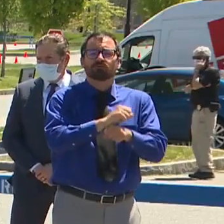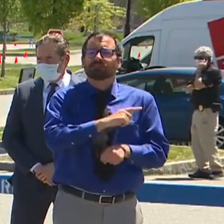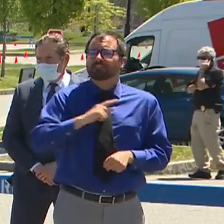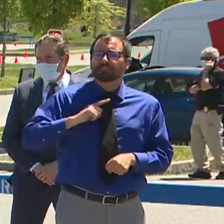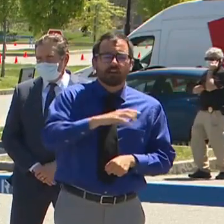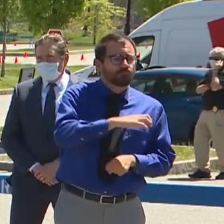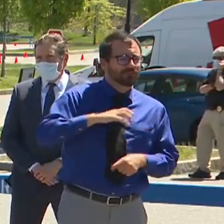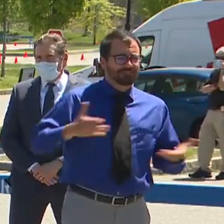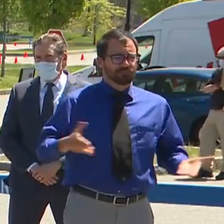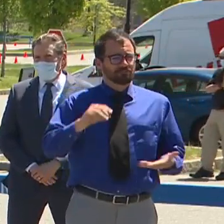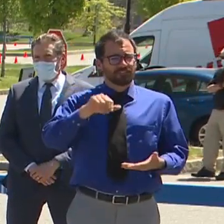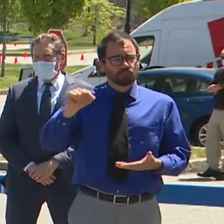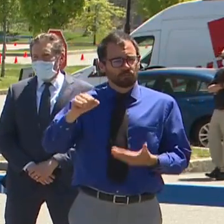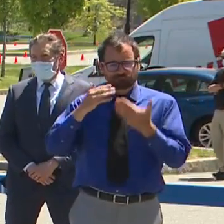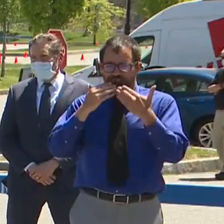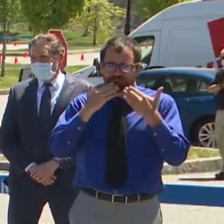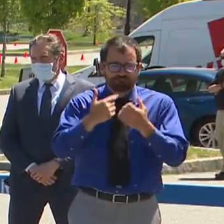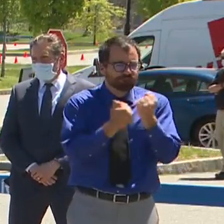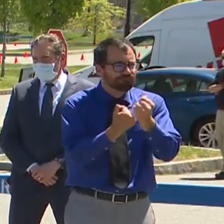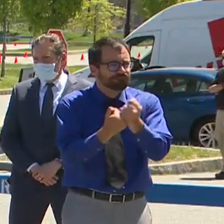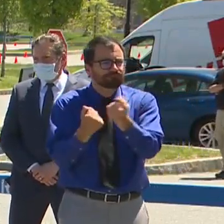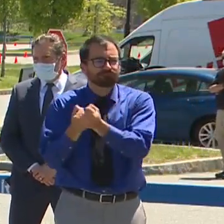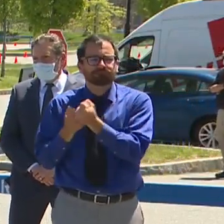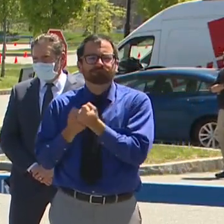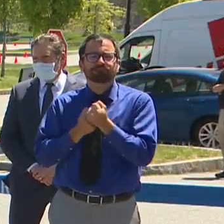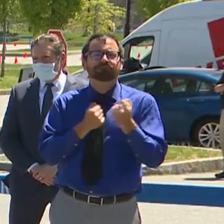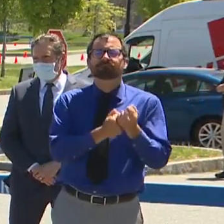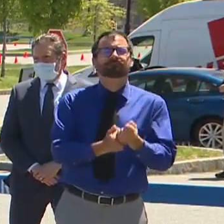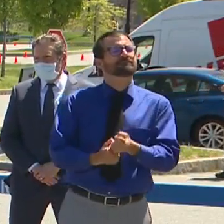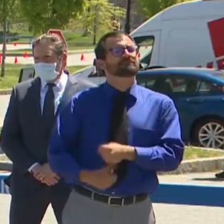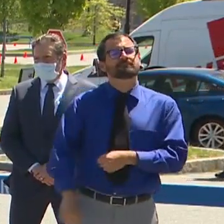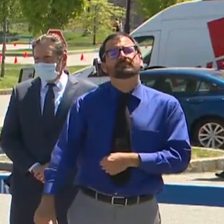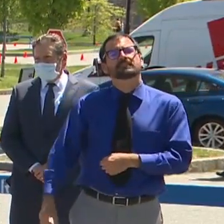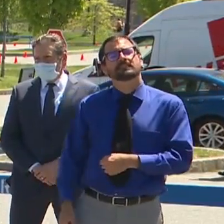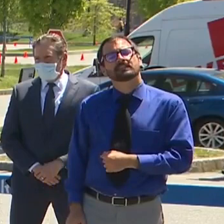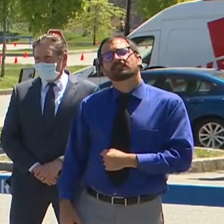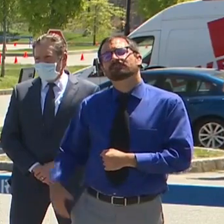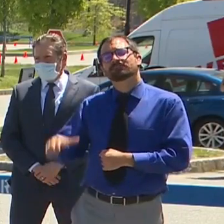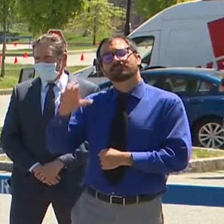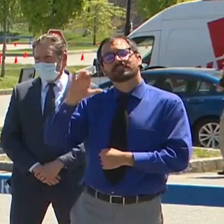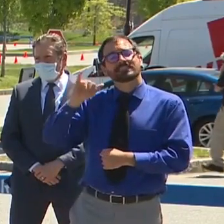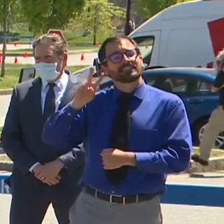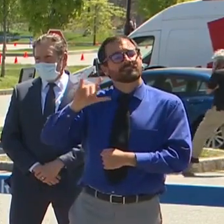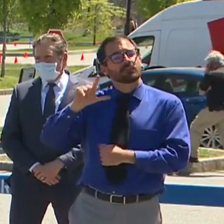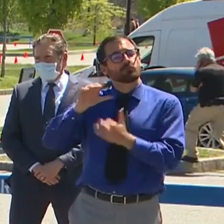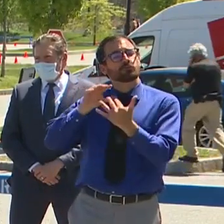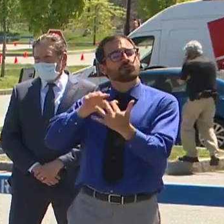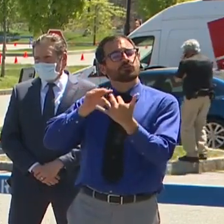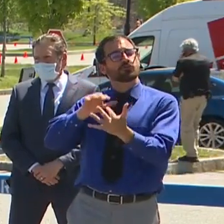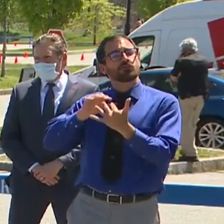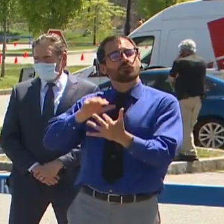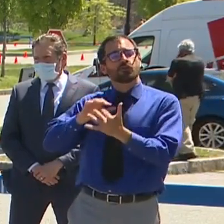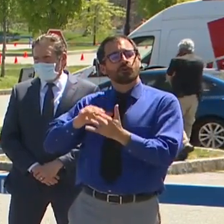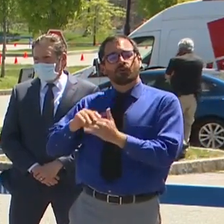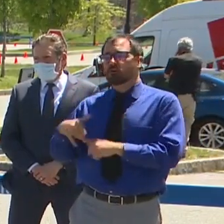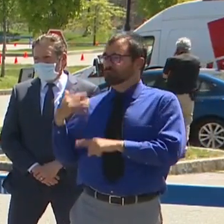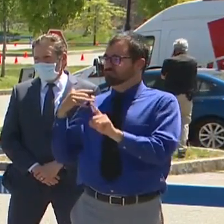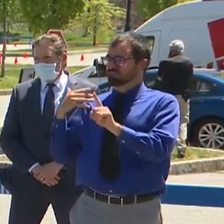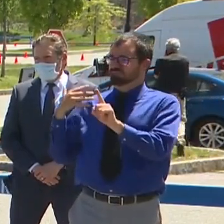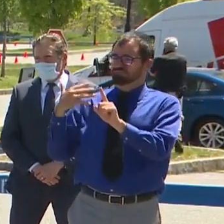since the Civil War have we seen this kind of national emergency that has caused very difficult decisions to be made